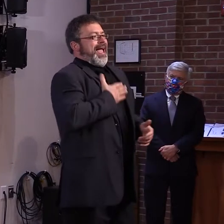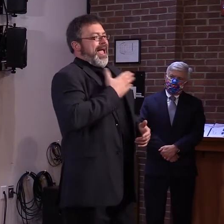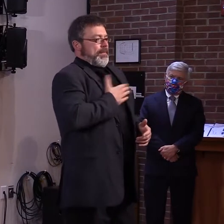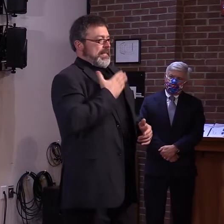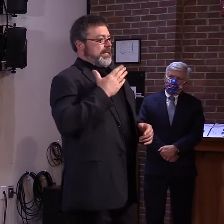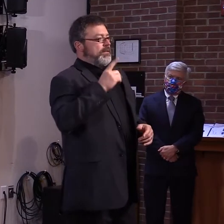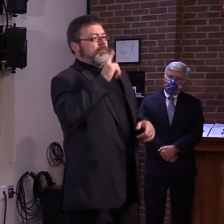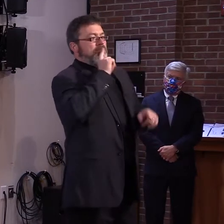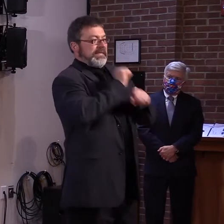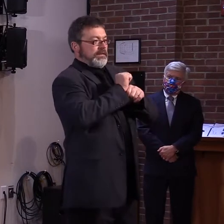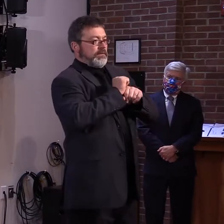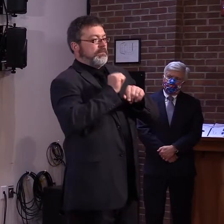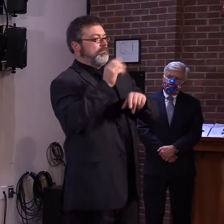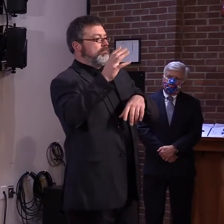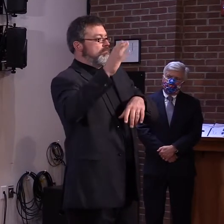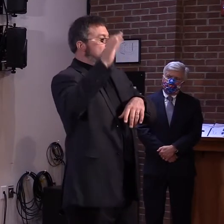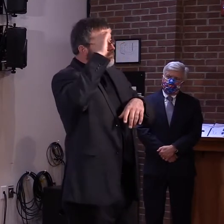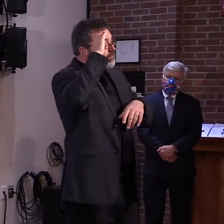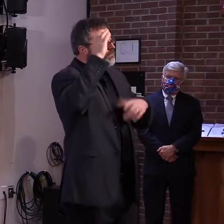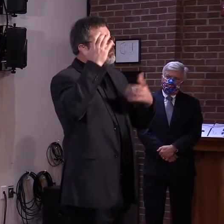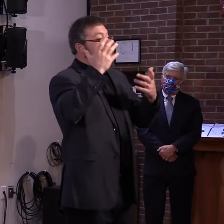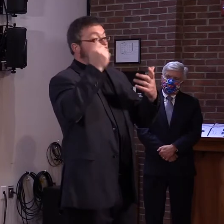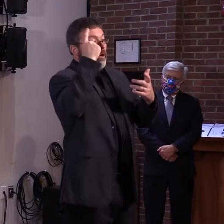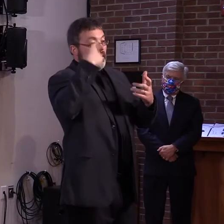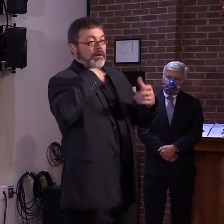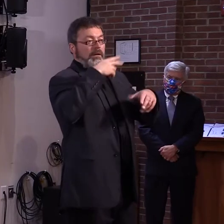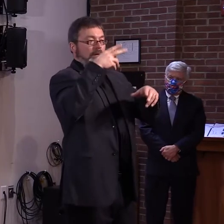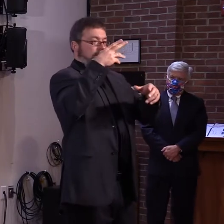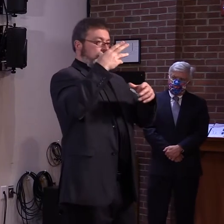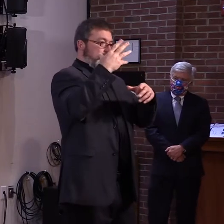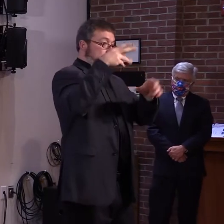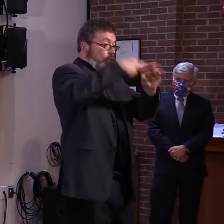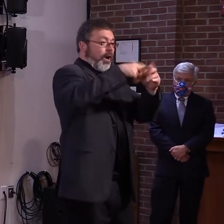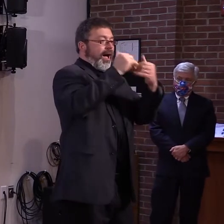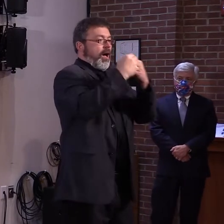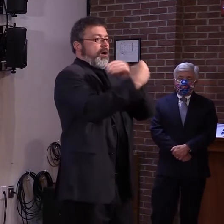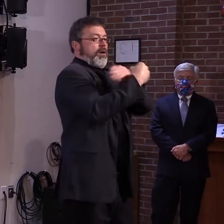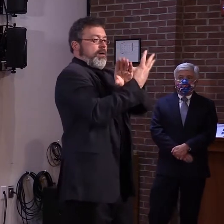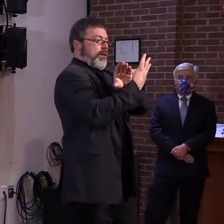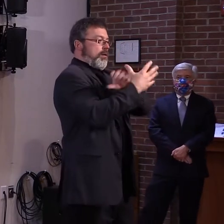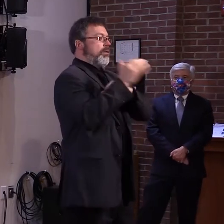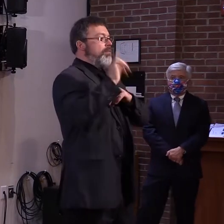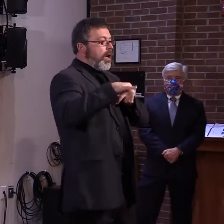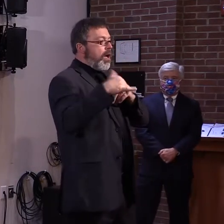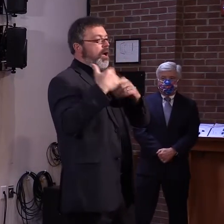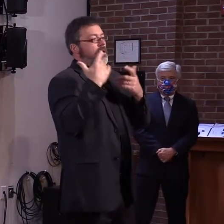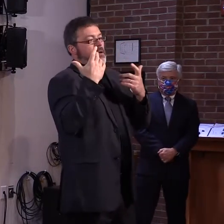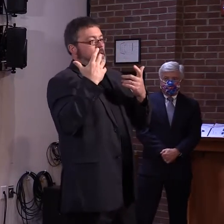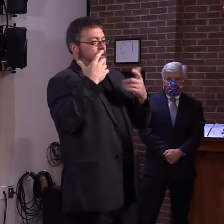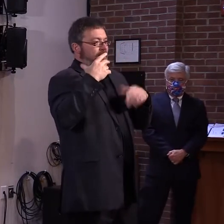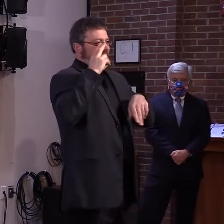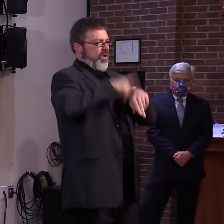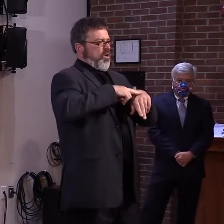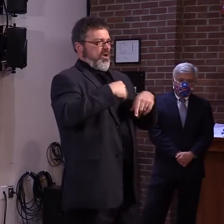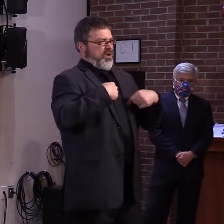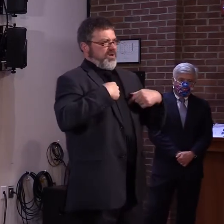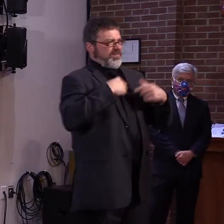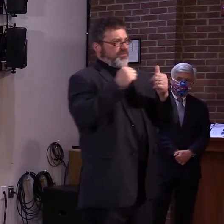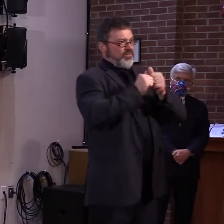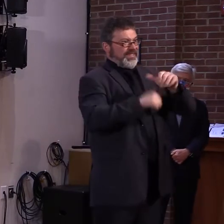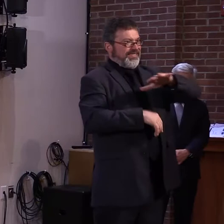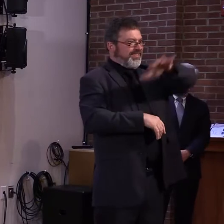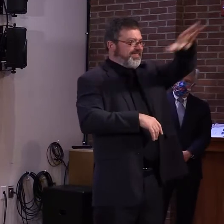but I have a lot of requests. Obviously, we're trying to deal with the pandemic. We're dealing with the legislature at this point in